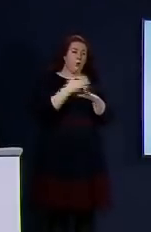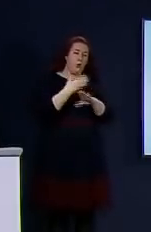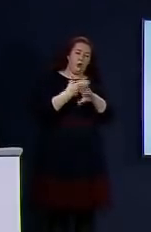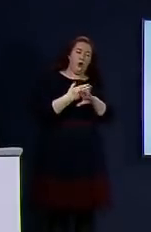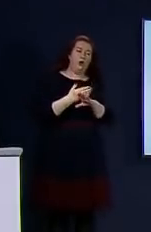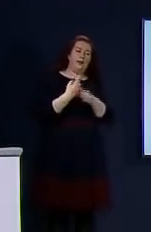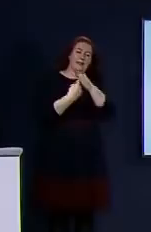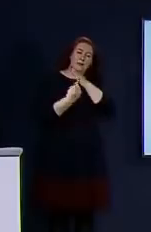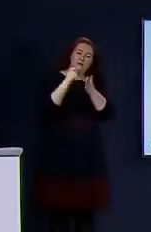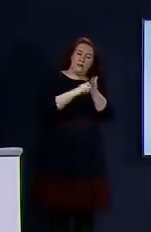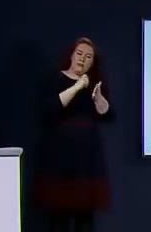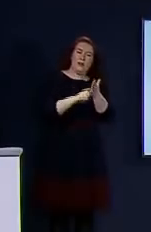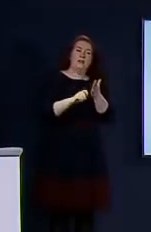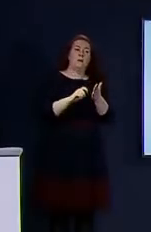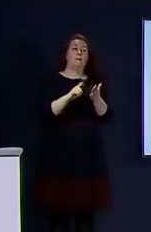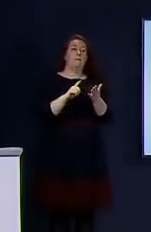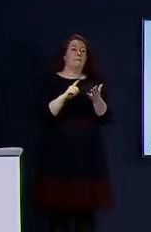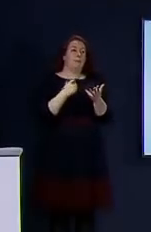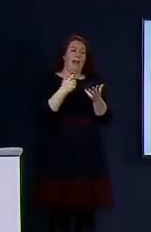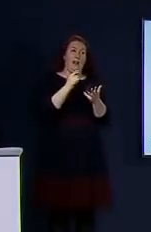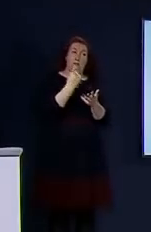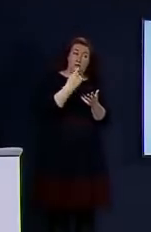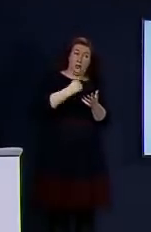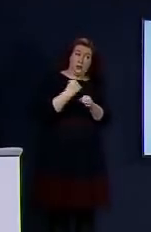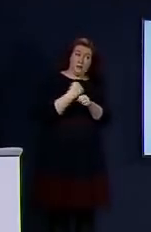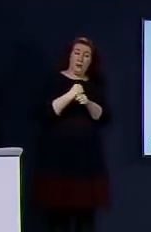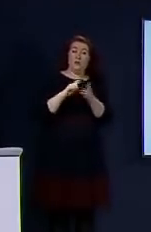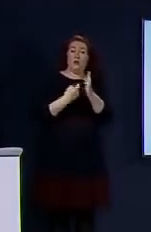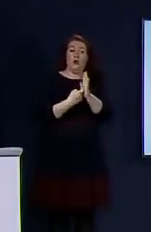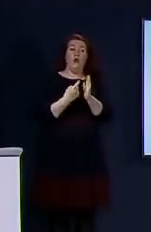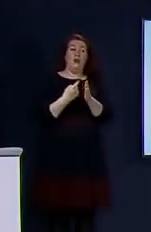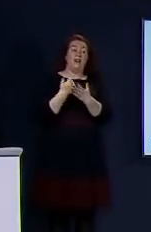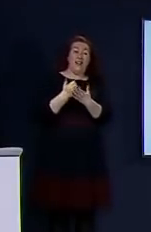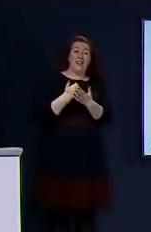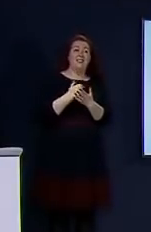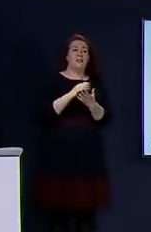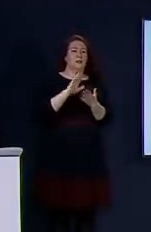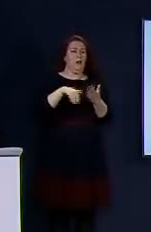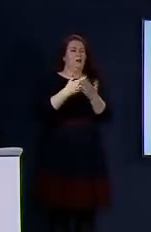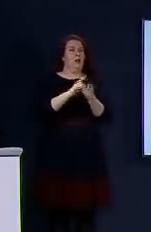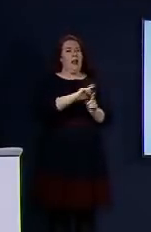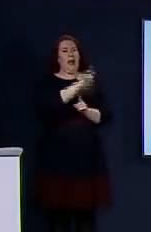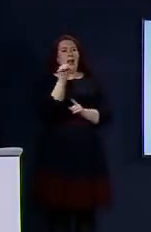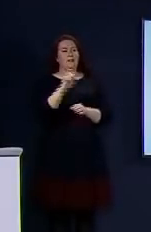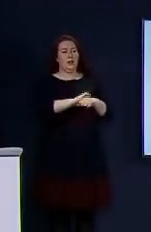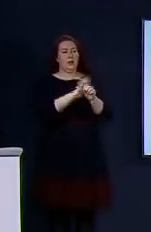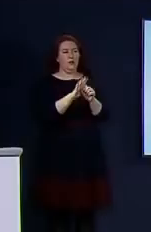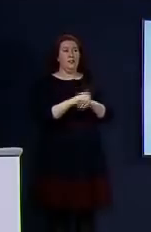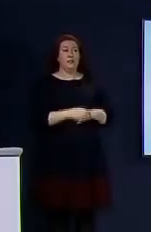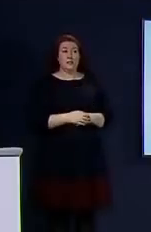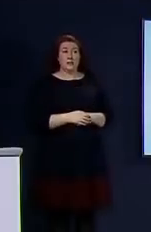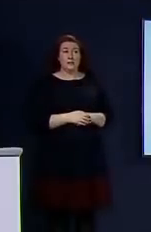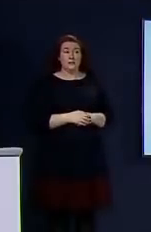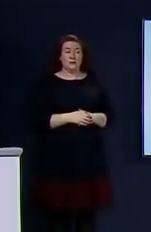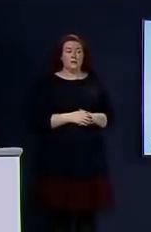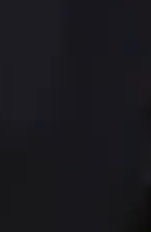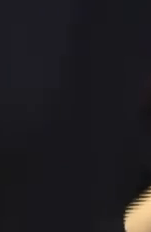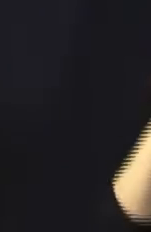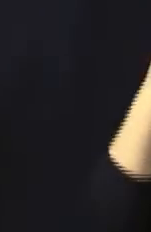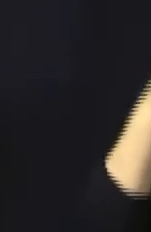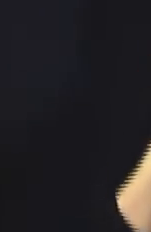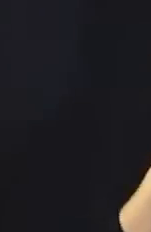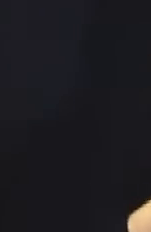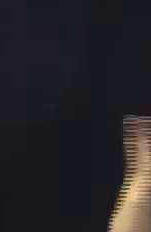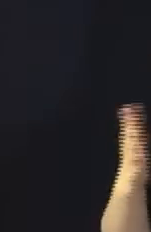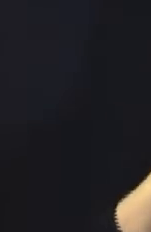advisers until after the COVID crisis is over? And who will define when it's over? I think I made my position clear on that during the